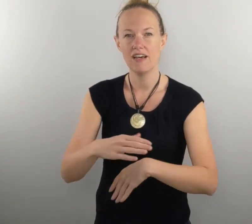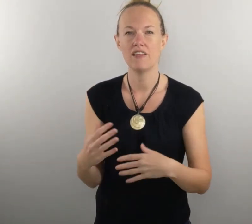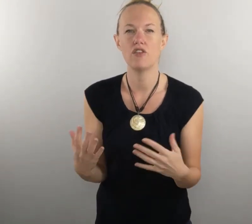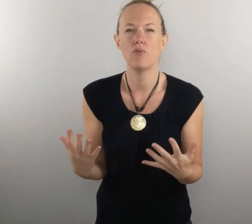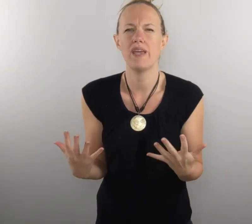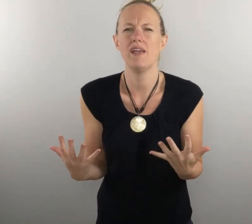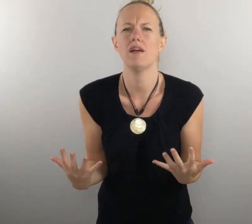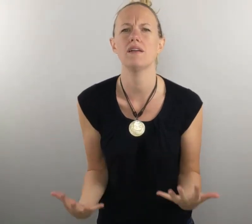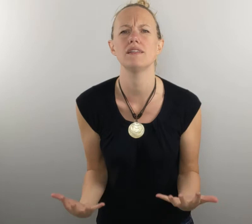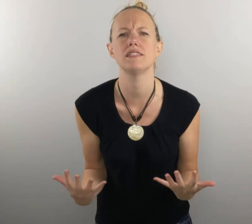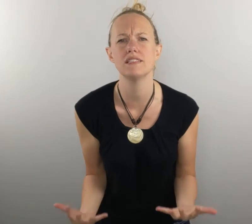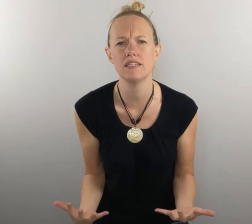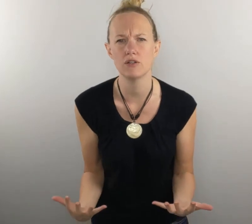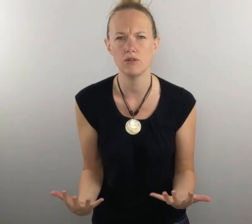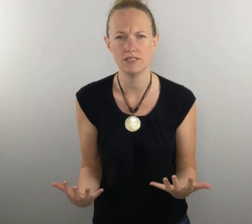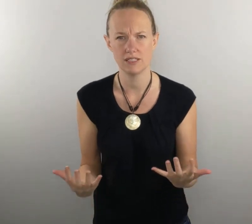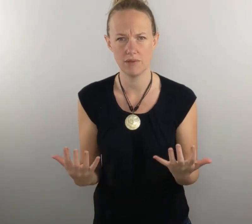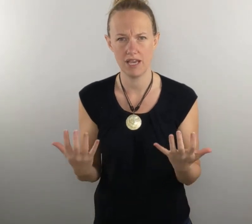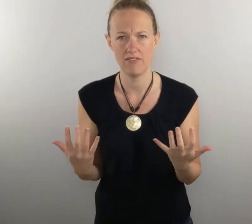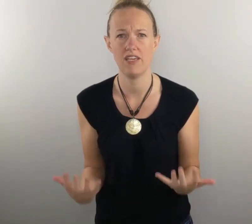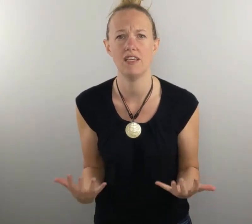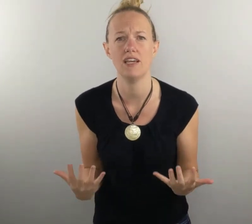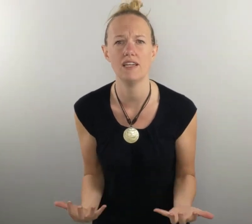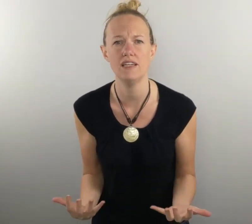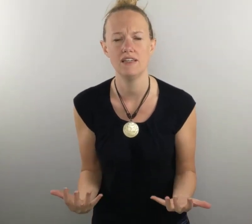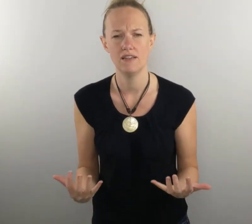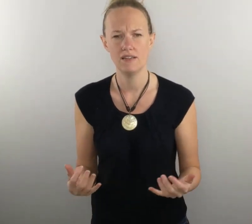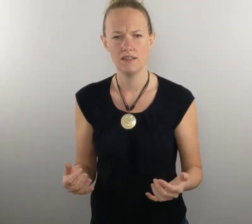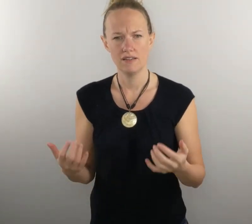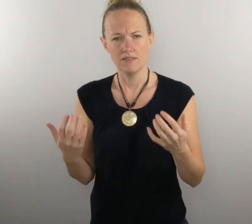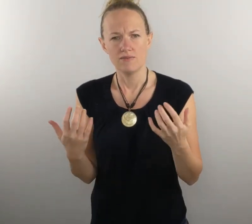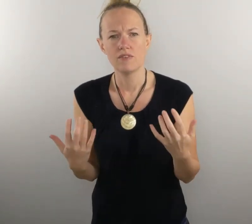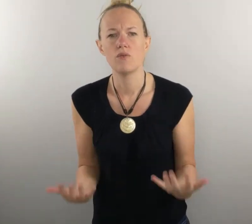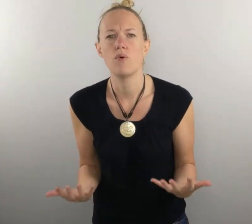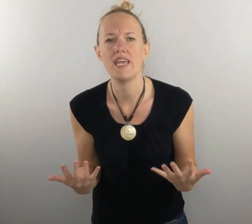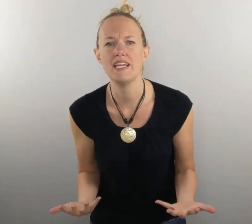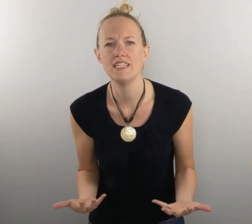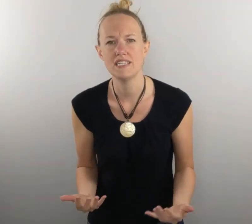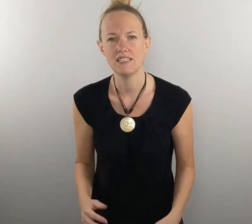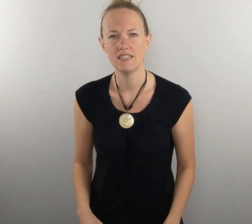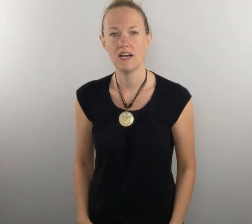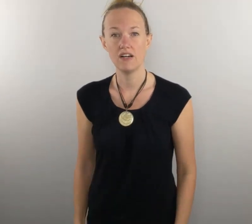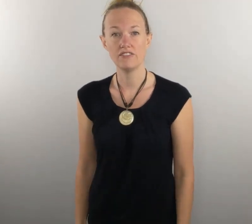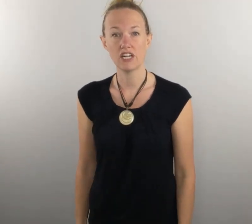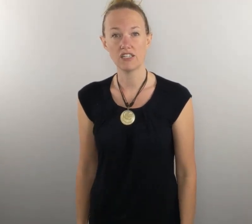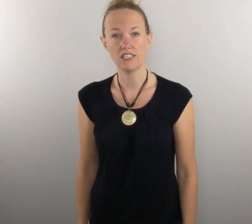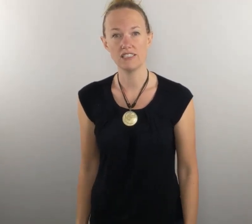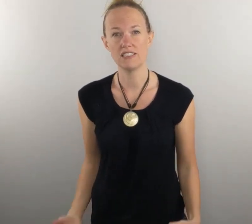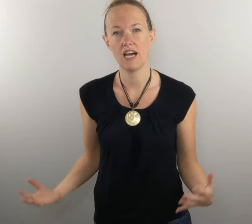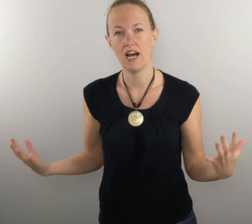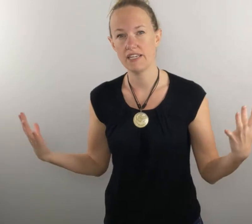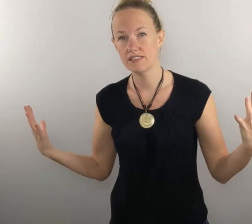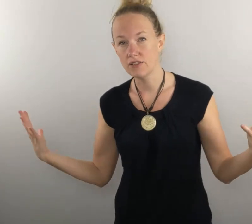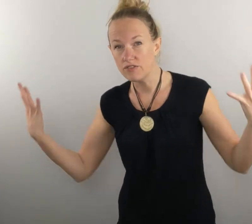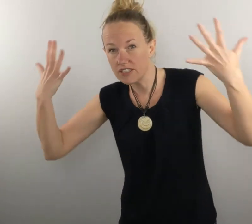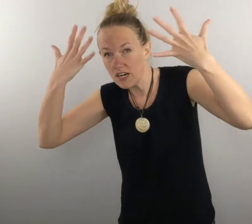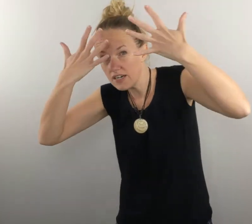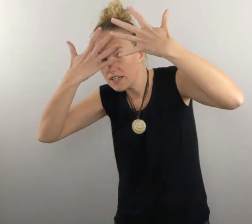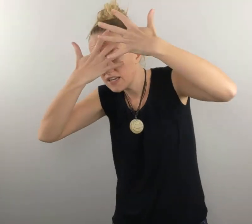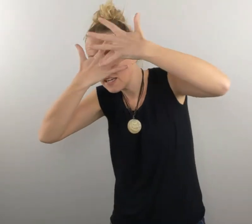then the weight, just like you're holding something heavy, okay? The weight of darkened skies. So for dark, hands